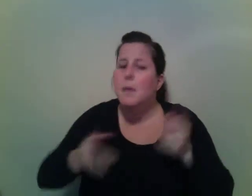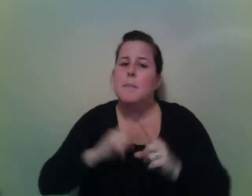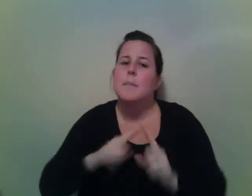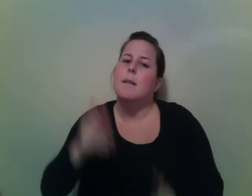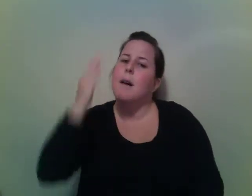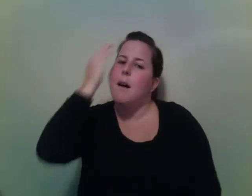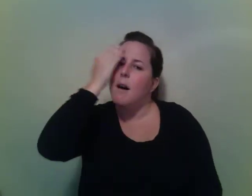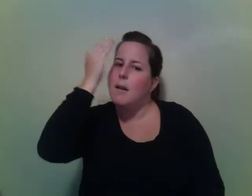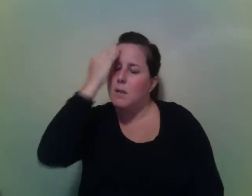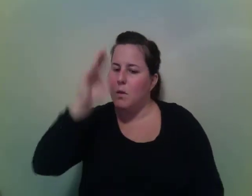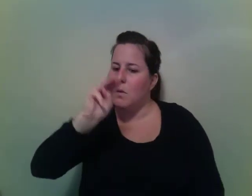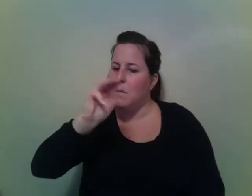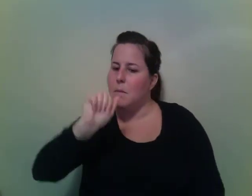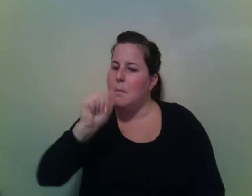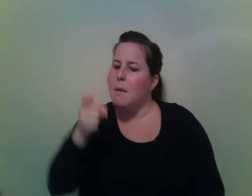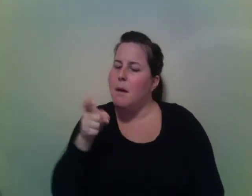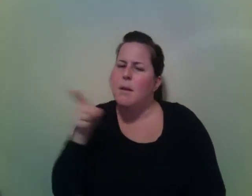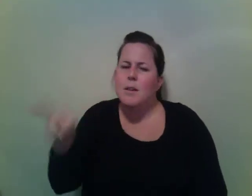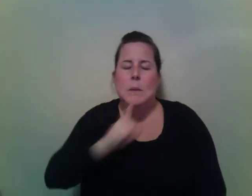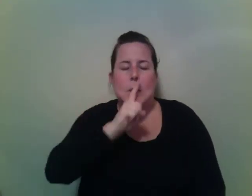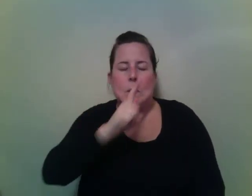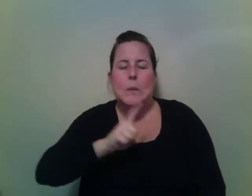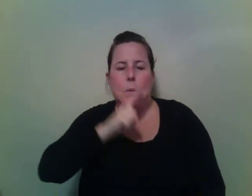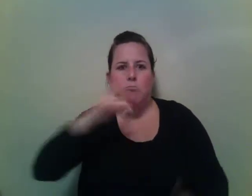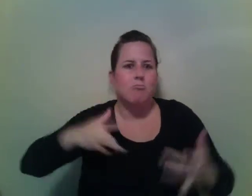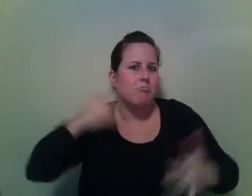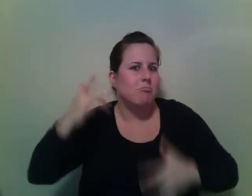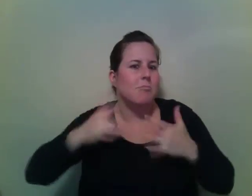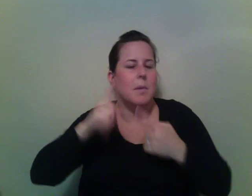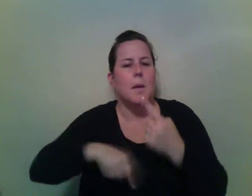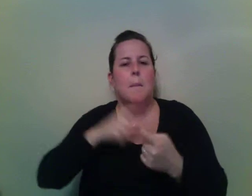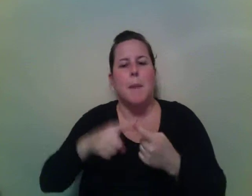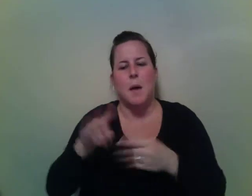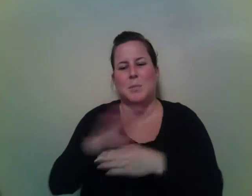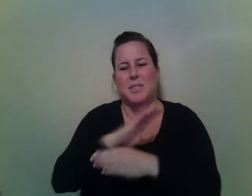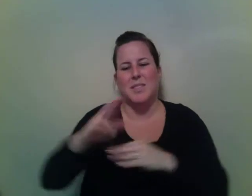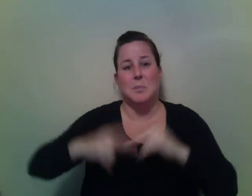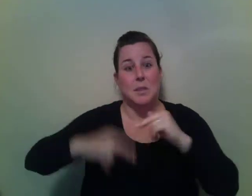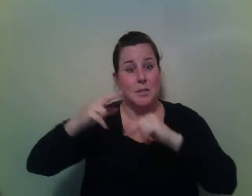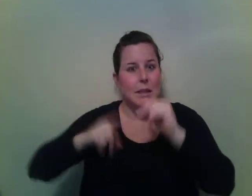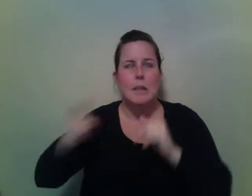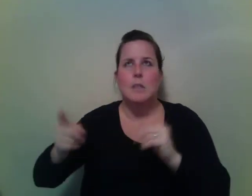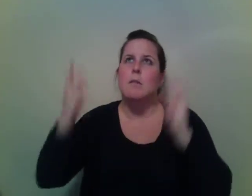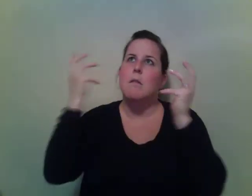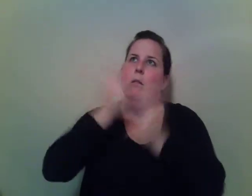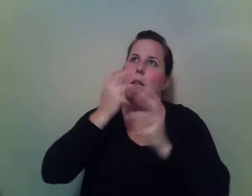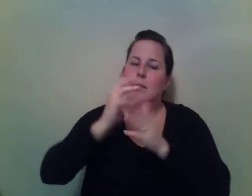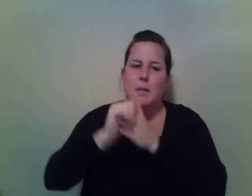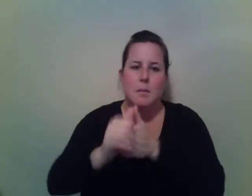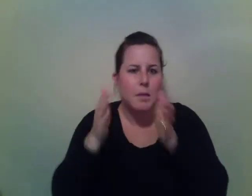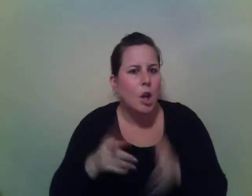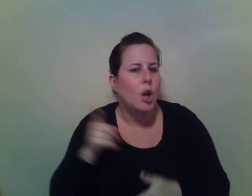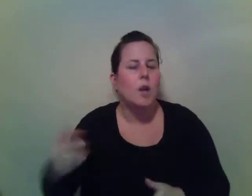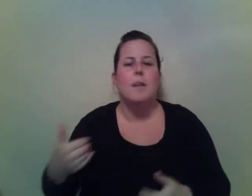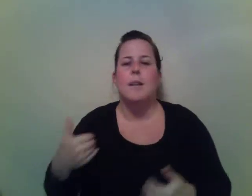that Max is really excited about building the business. I know that he's a great leader. I know that he's got the pedal to the metal right